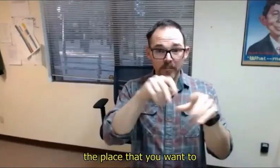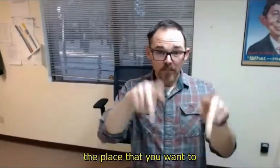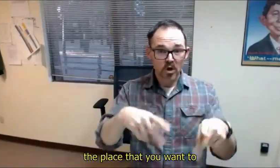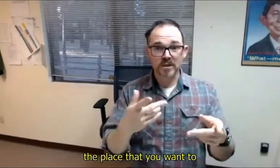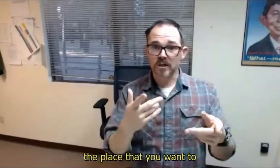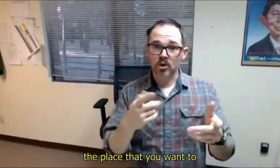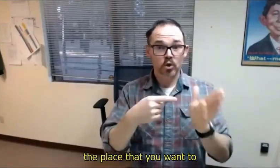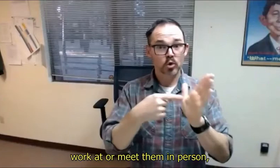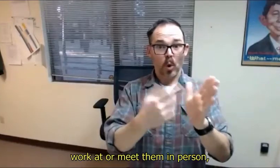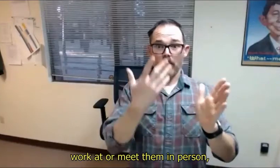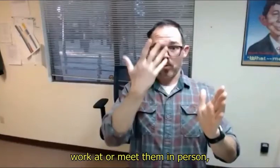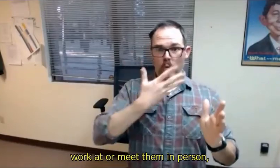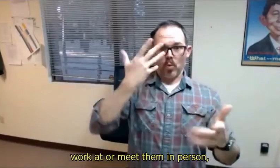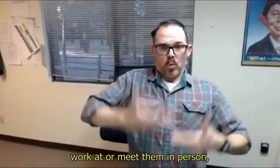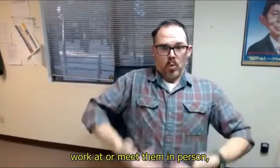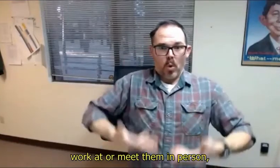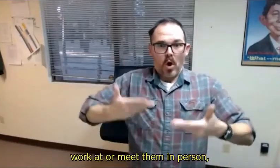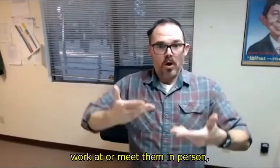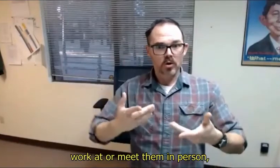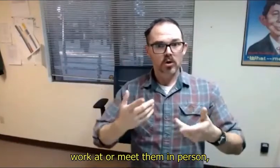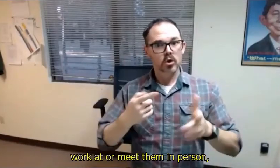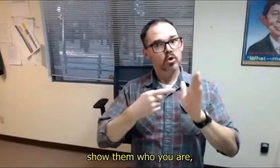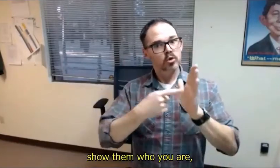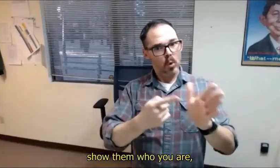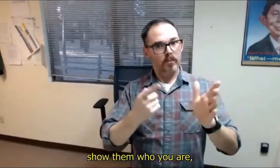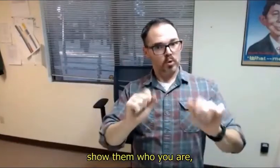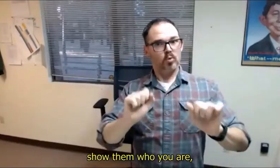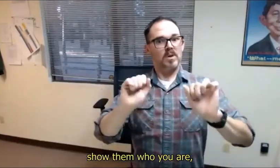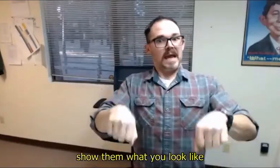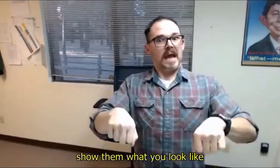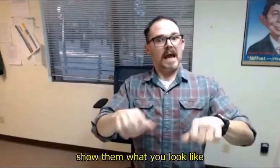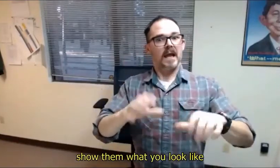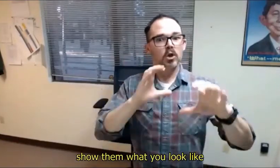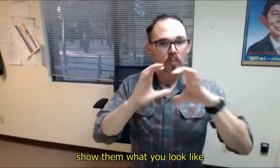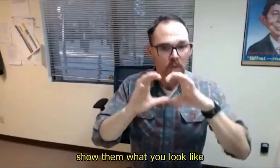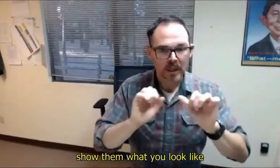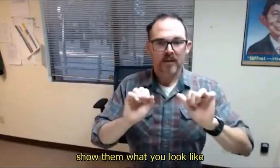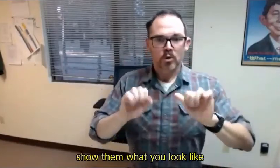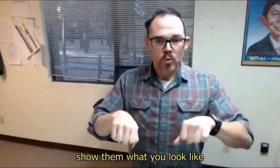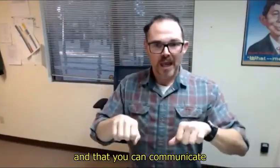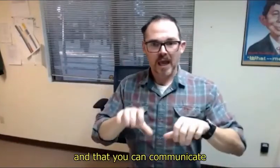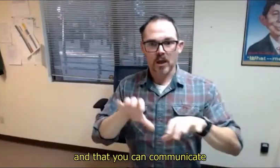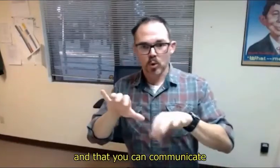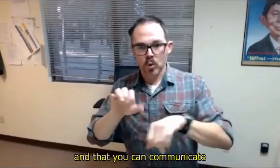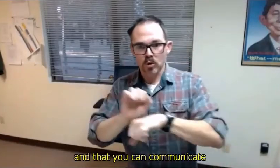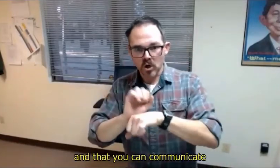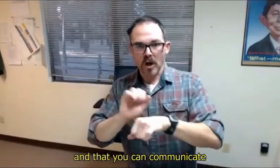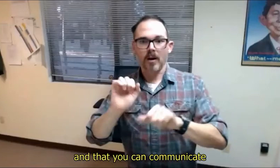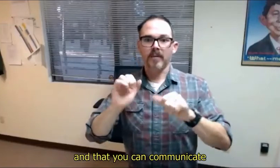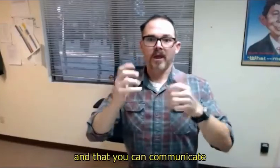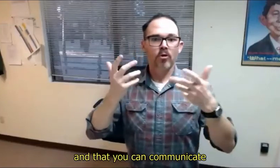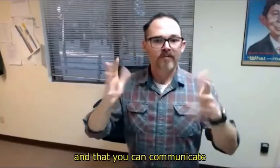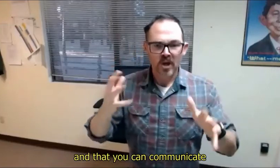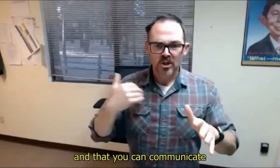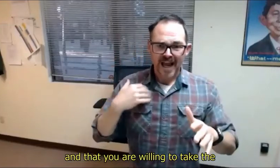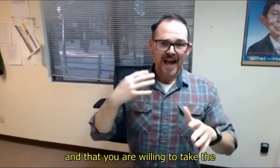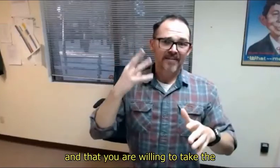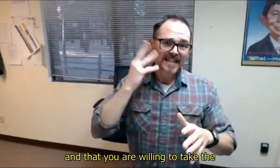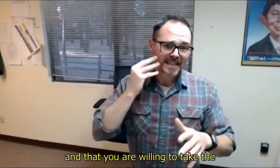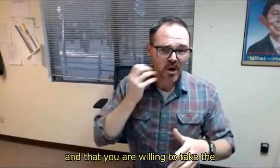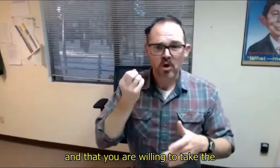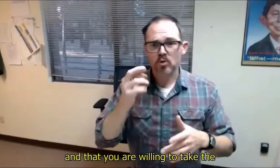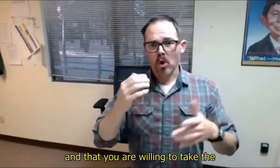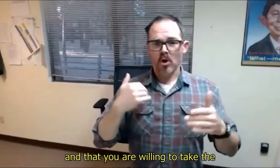place that you want to work at, or meet them in person. Show them who you are, show them what you look like, and that you can communicate, and